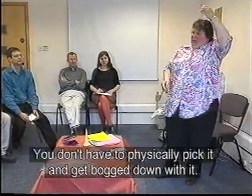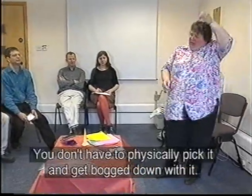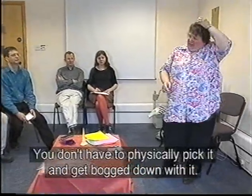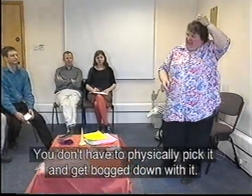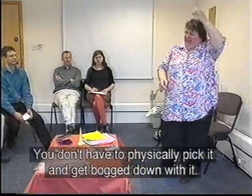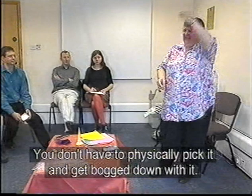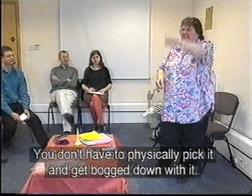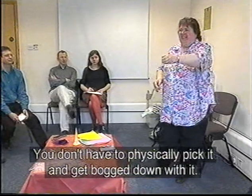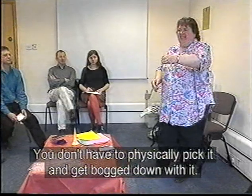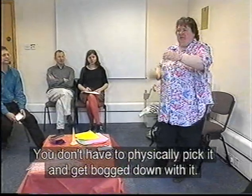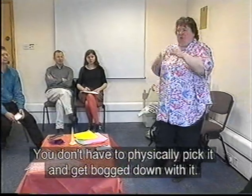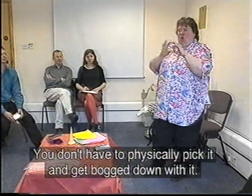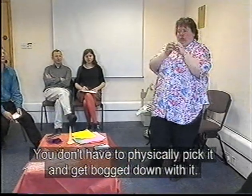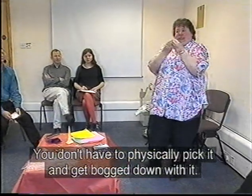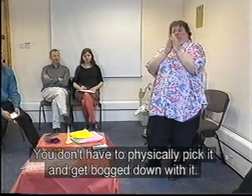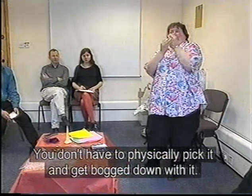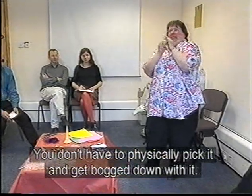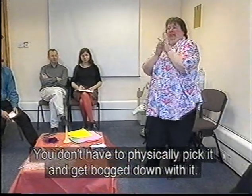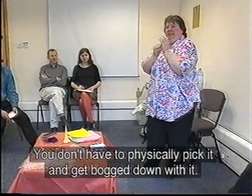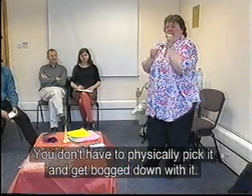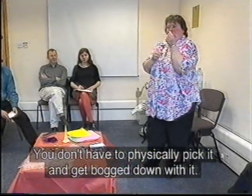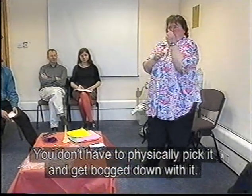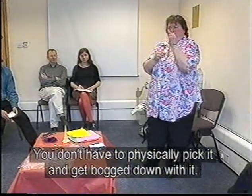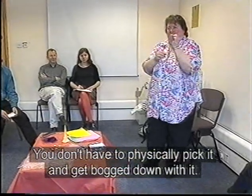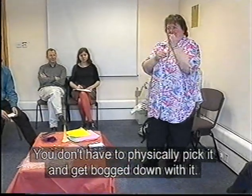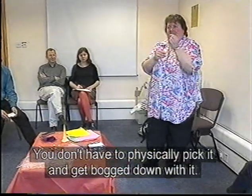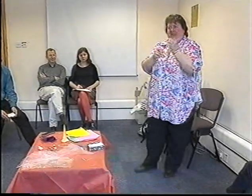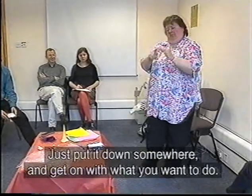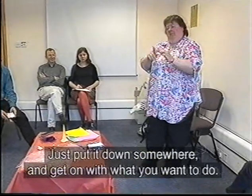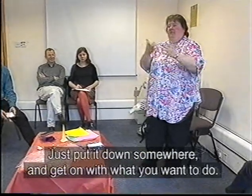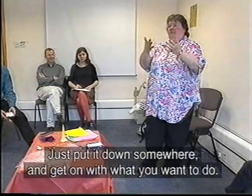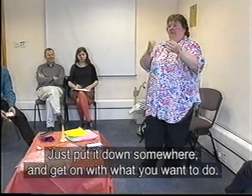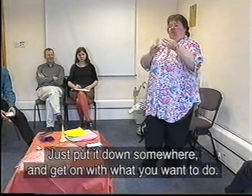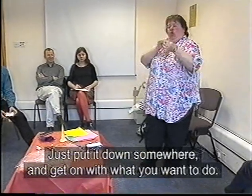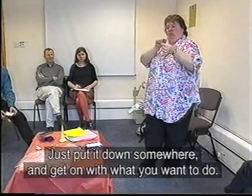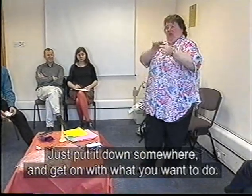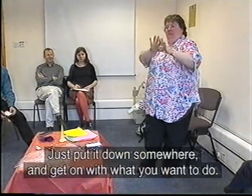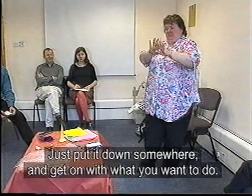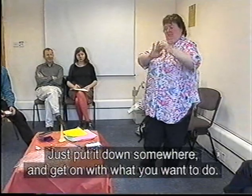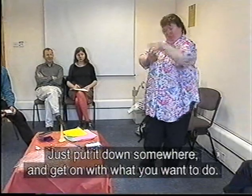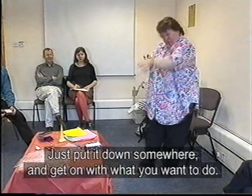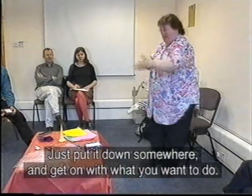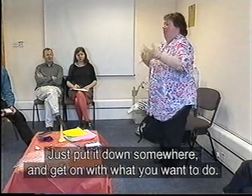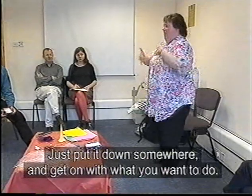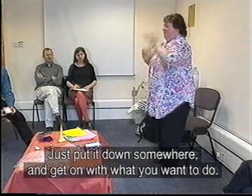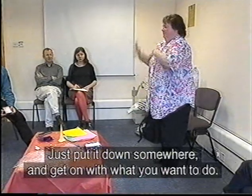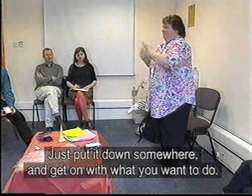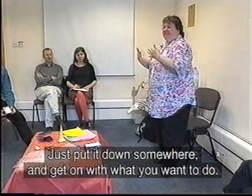You don't have to physically pick it up and get bogged down with it. Just put it down somewhere and then get on with what you want to